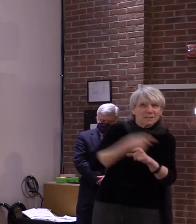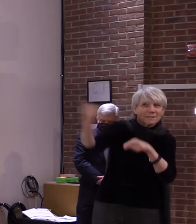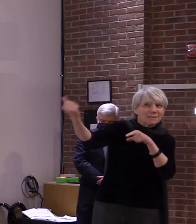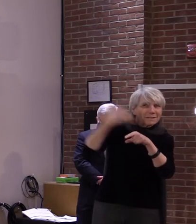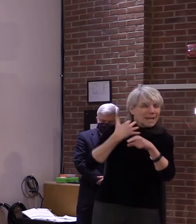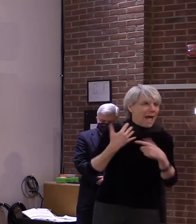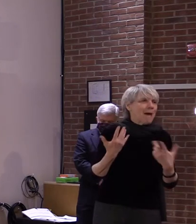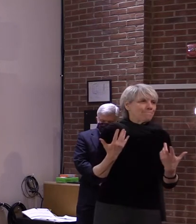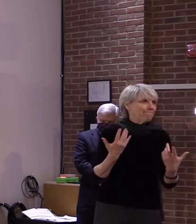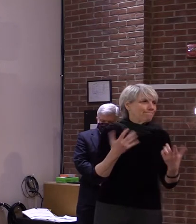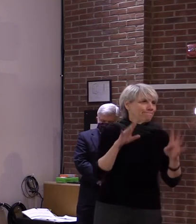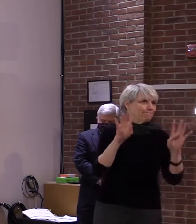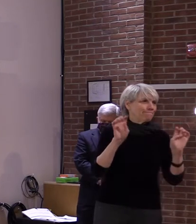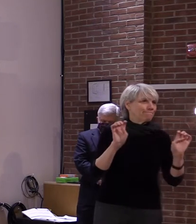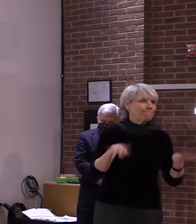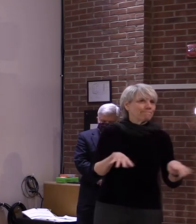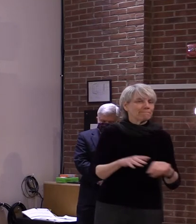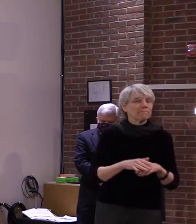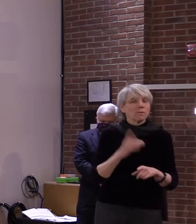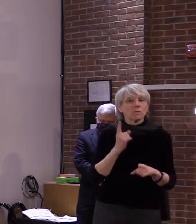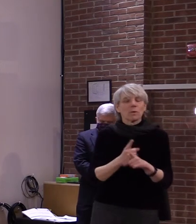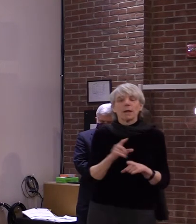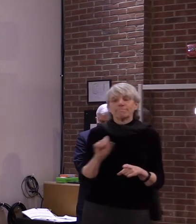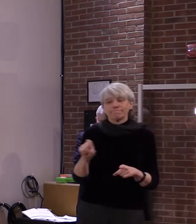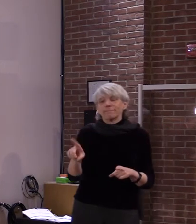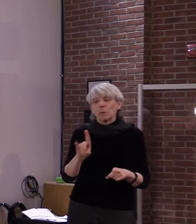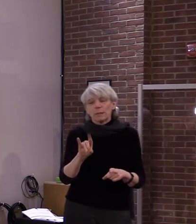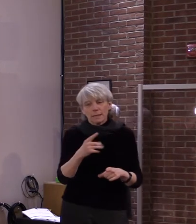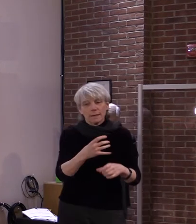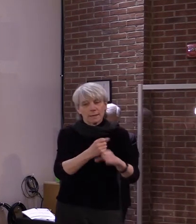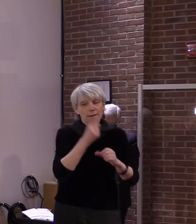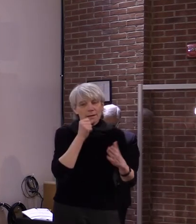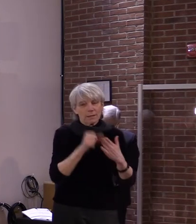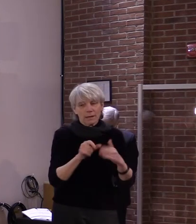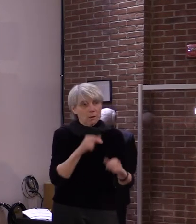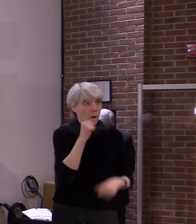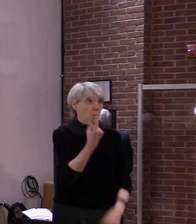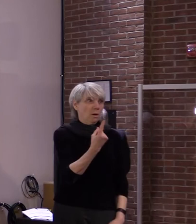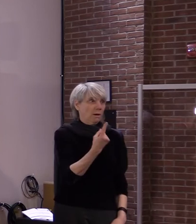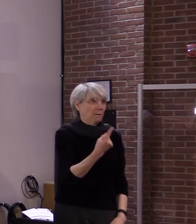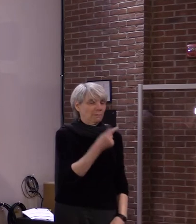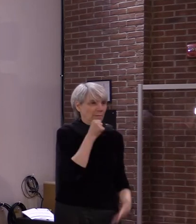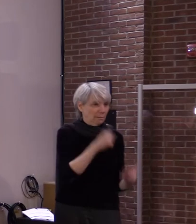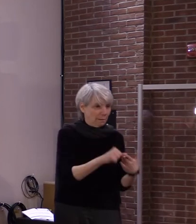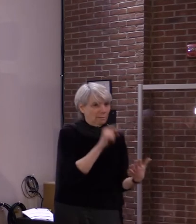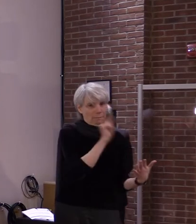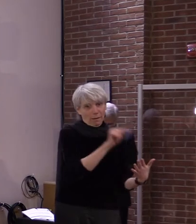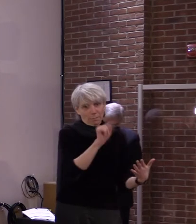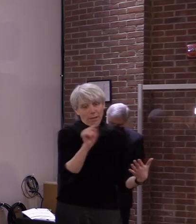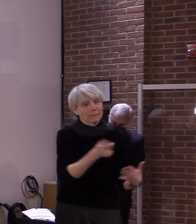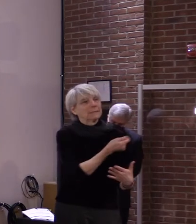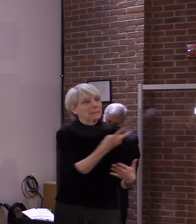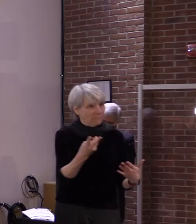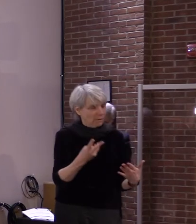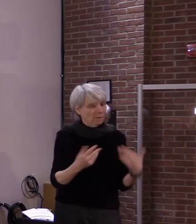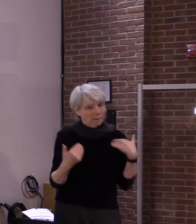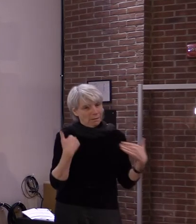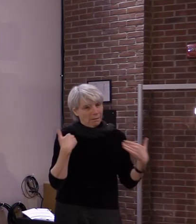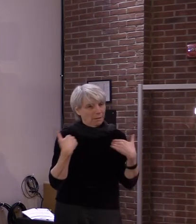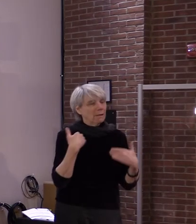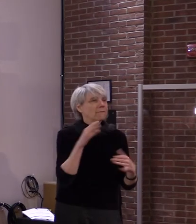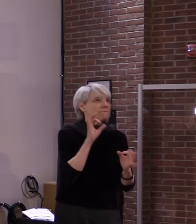and acknowledge that yes you know we did receive a letter we've actually received several letters a great deal of feedback and some